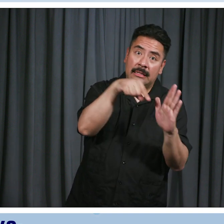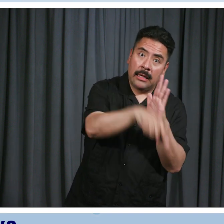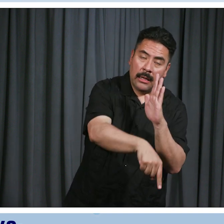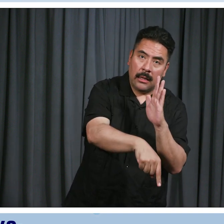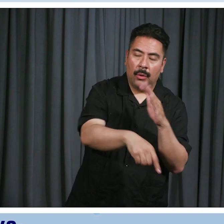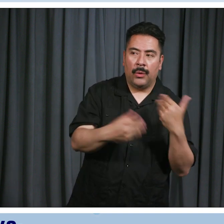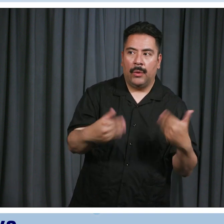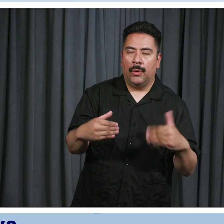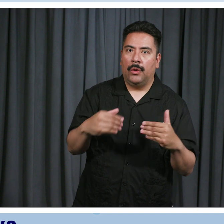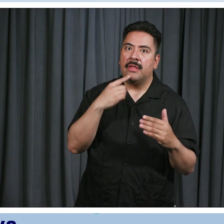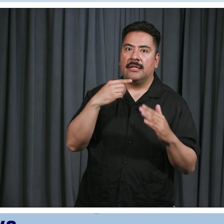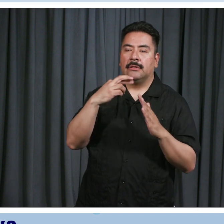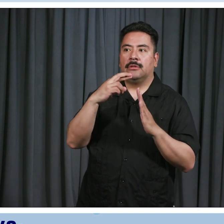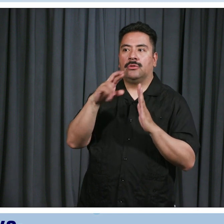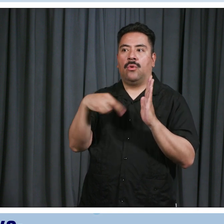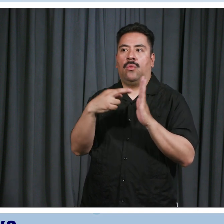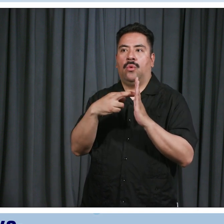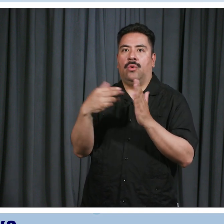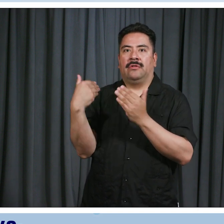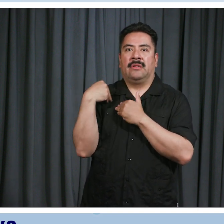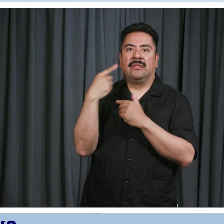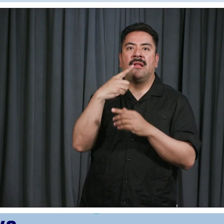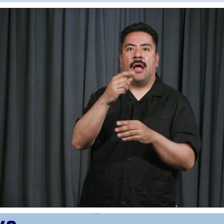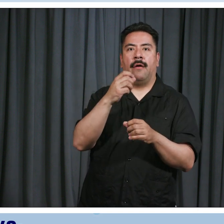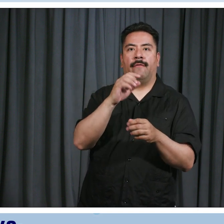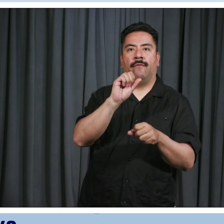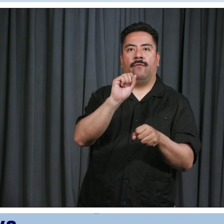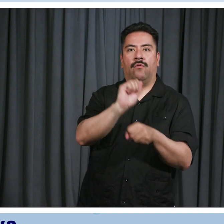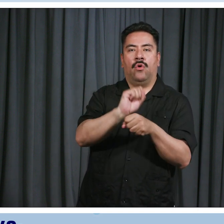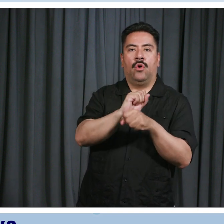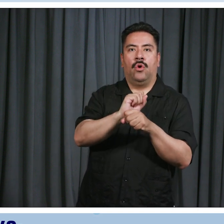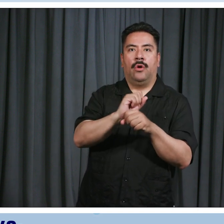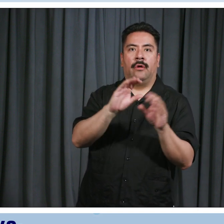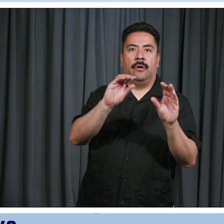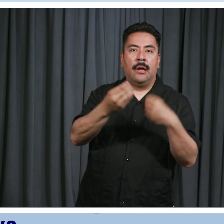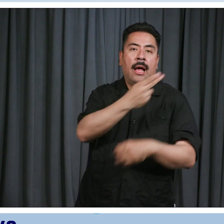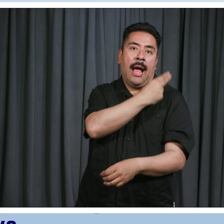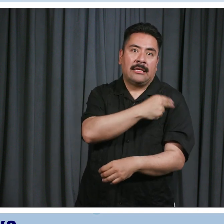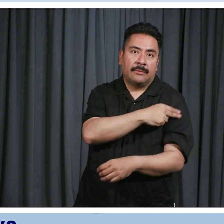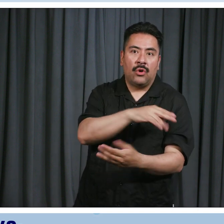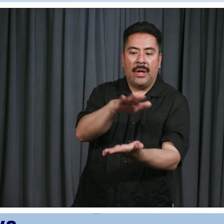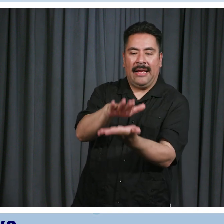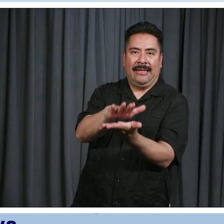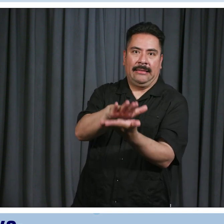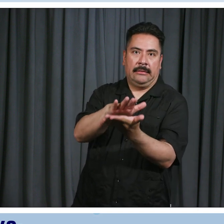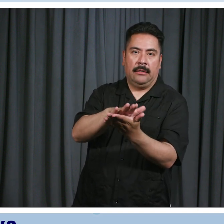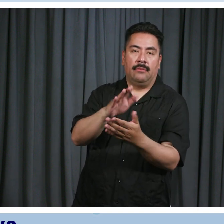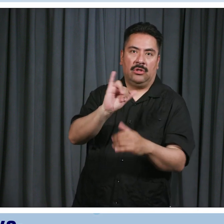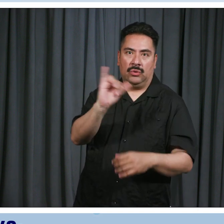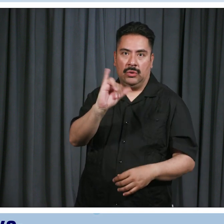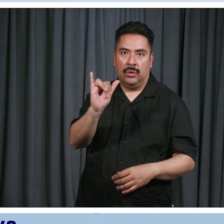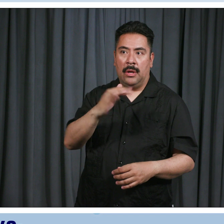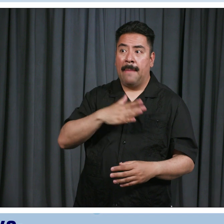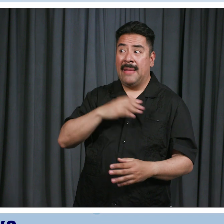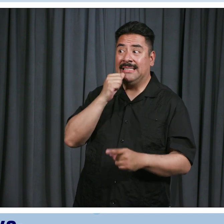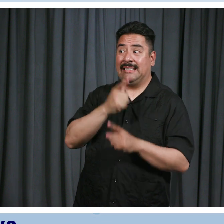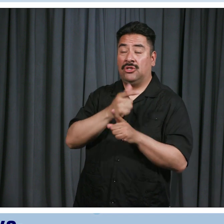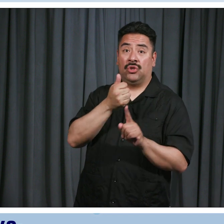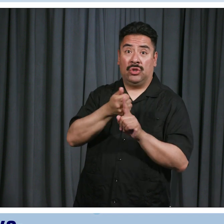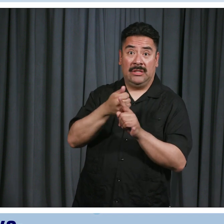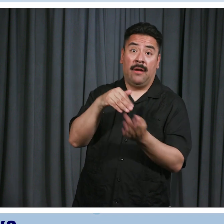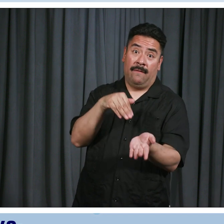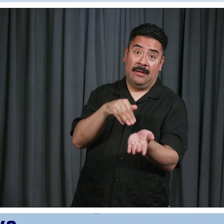that that's a role and responsibility of the institutions and the academic institutions. My sister's a